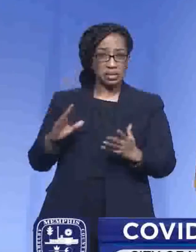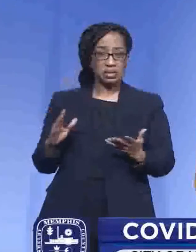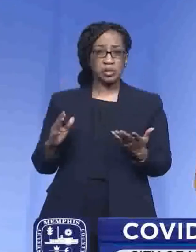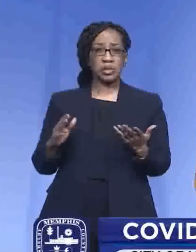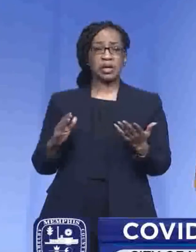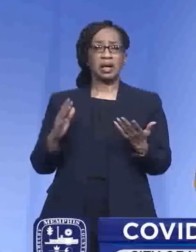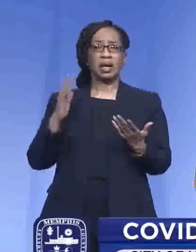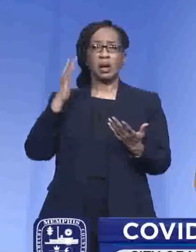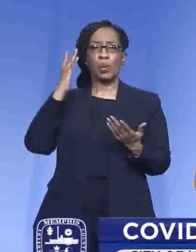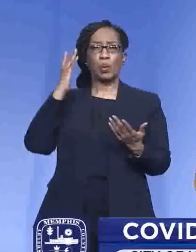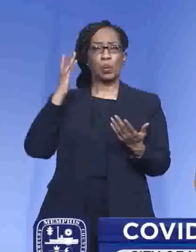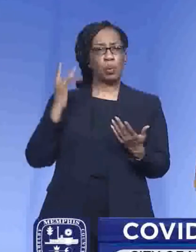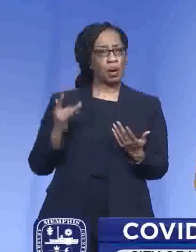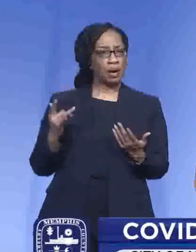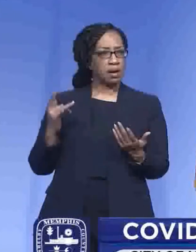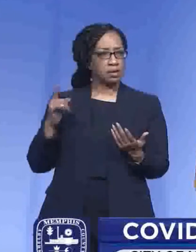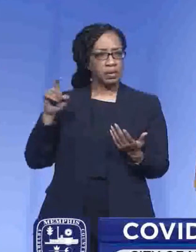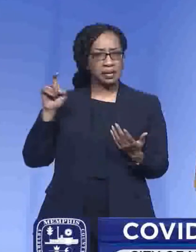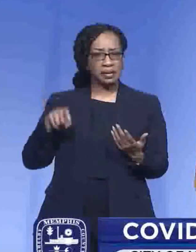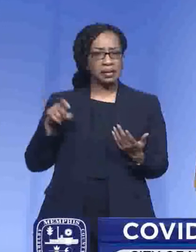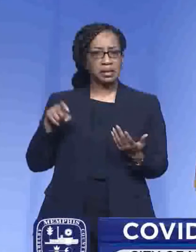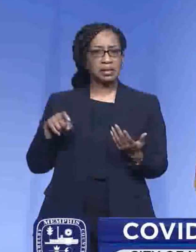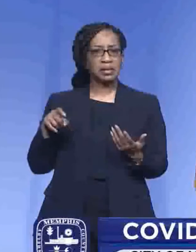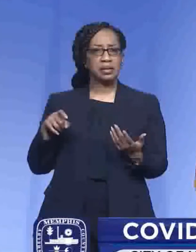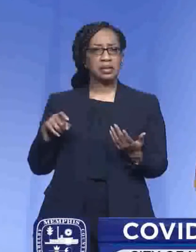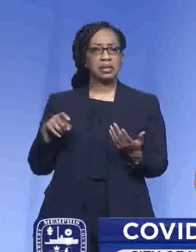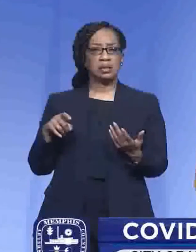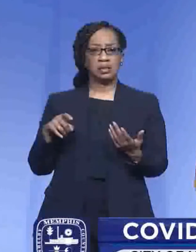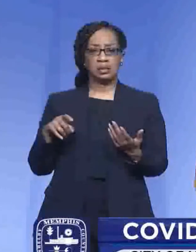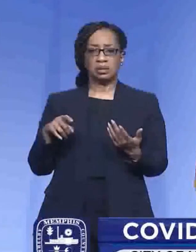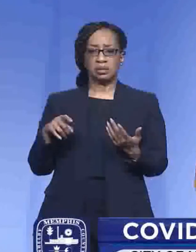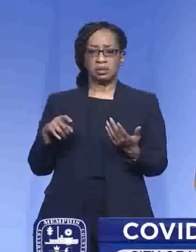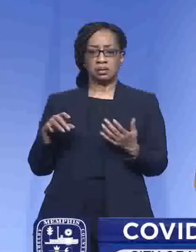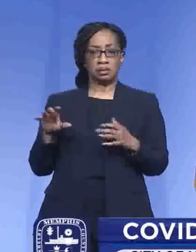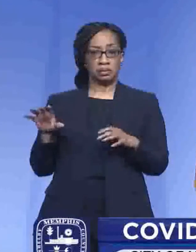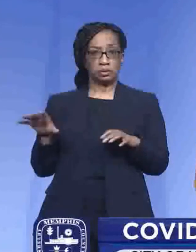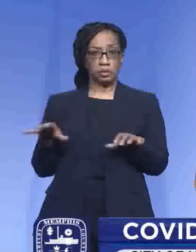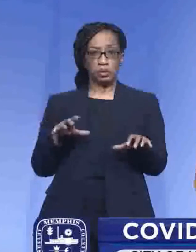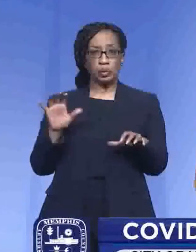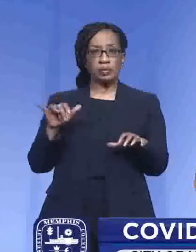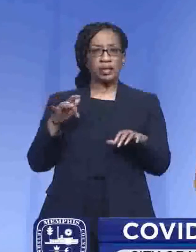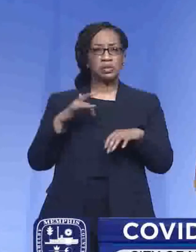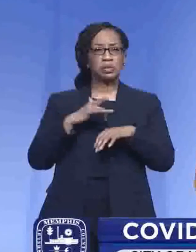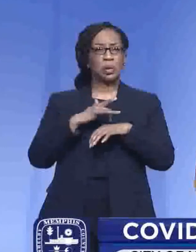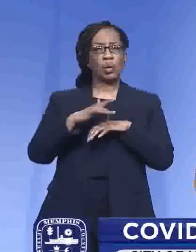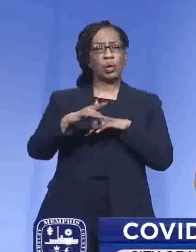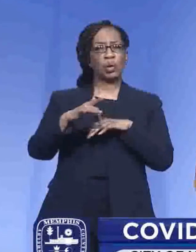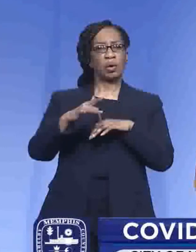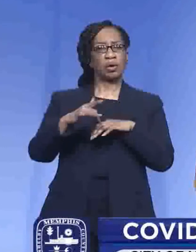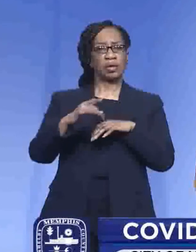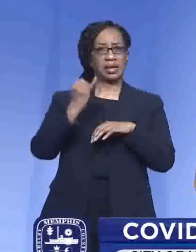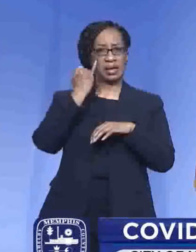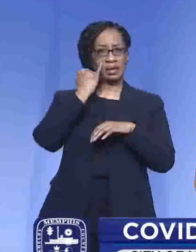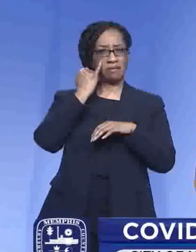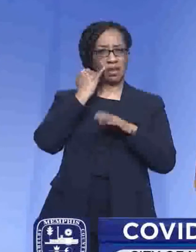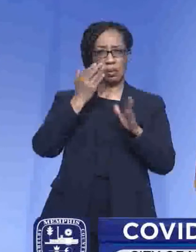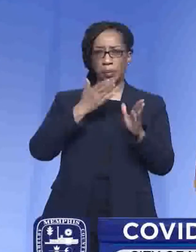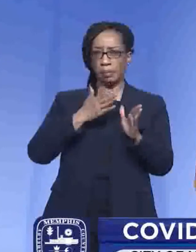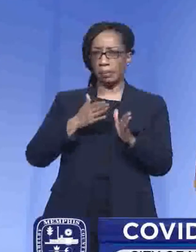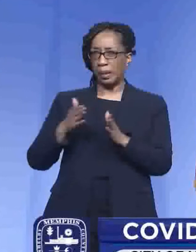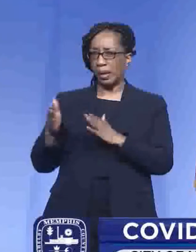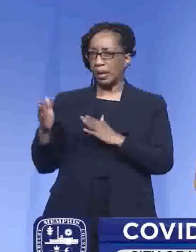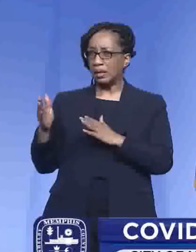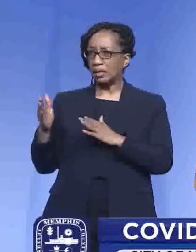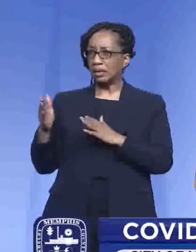and why did they need to do that so early in the month if they were planning to not get to the